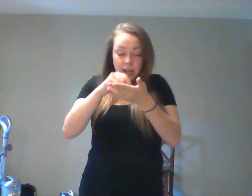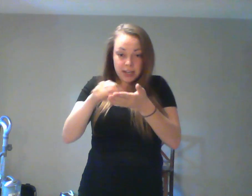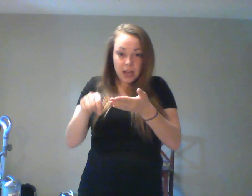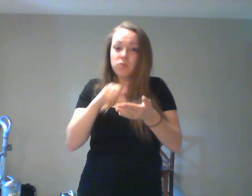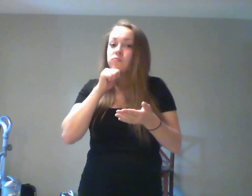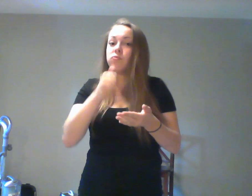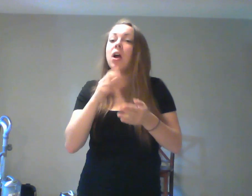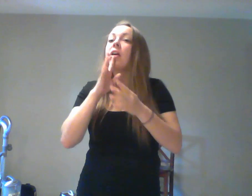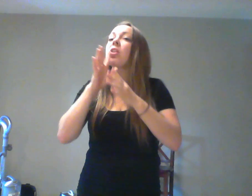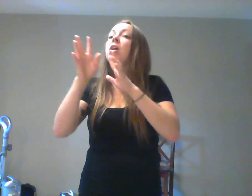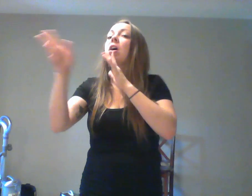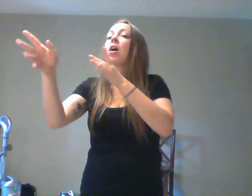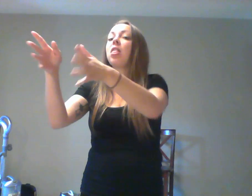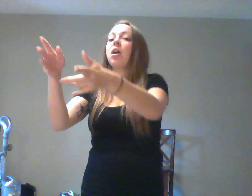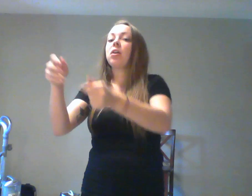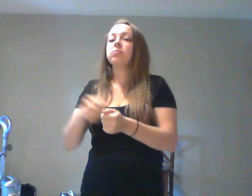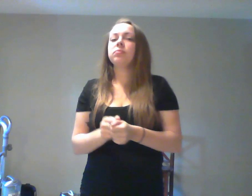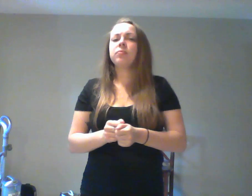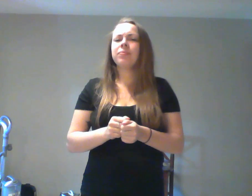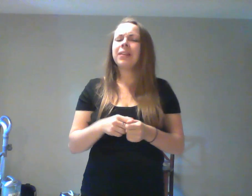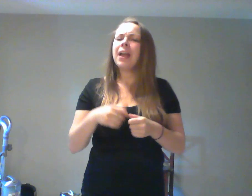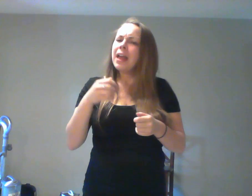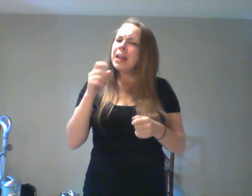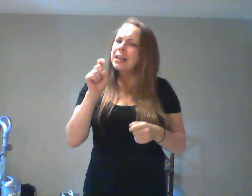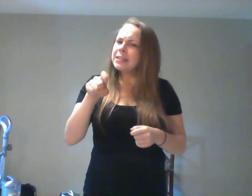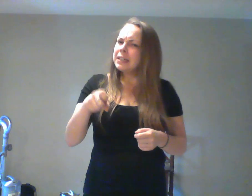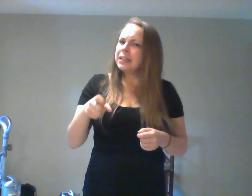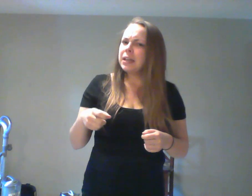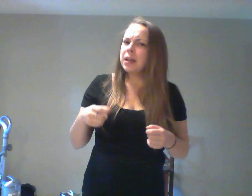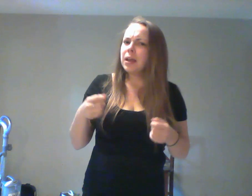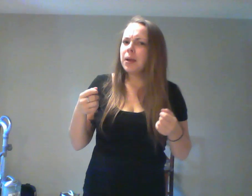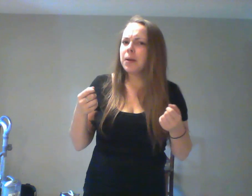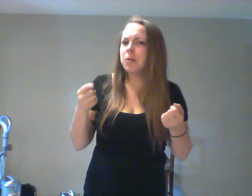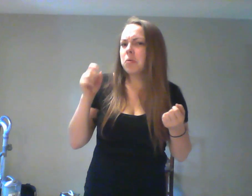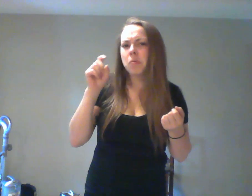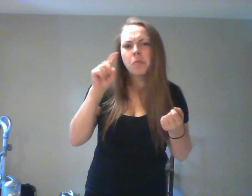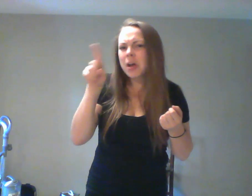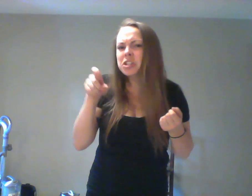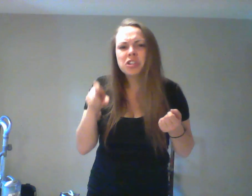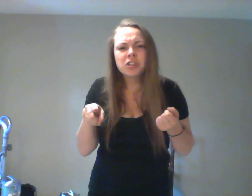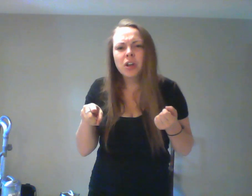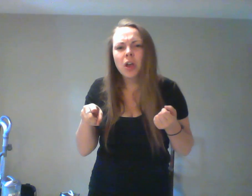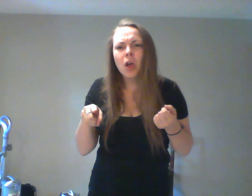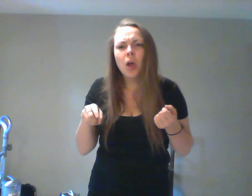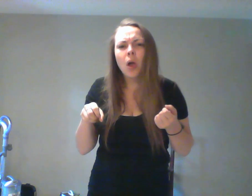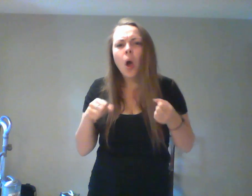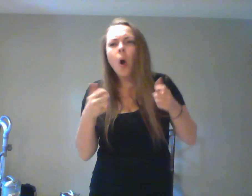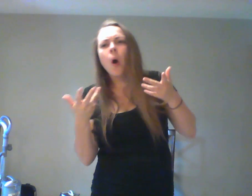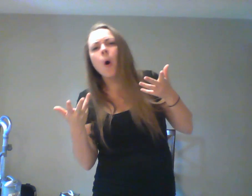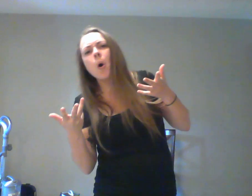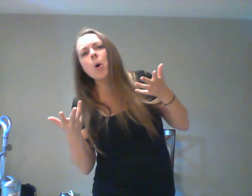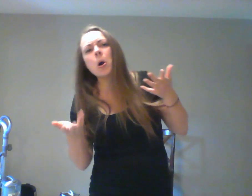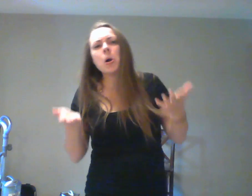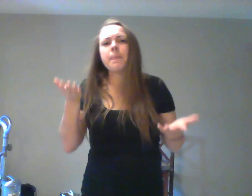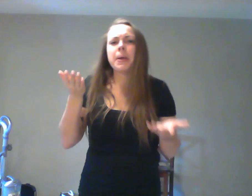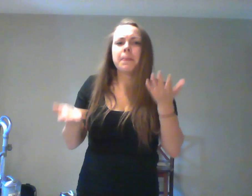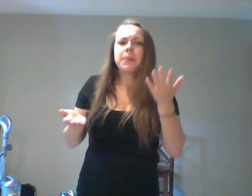question? No. No, it doesn't have to be a question? Oh, what could it be then if it's not just a question? Em? It could